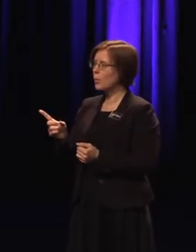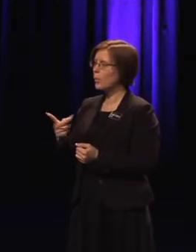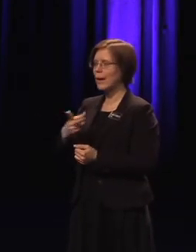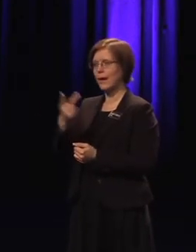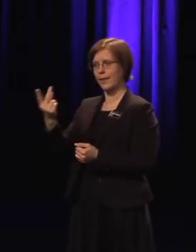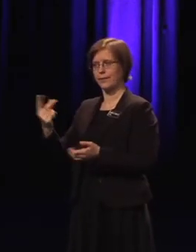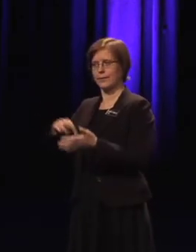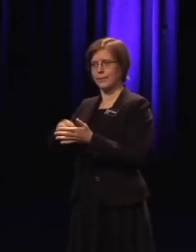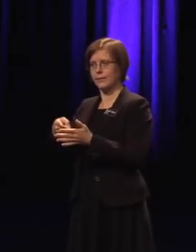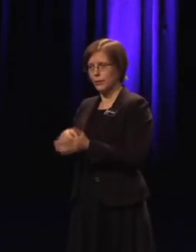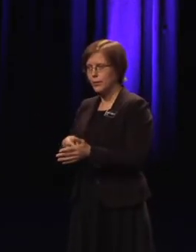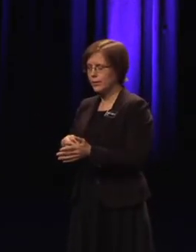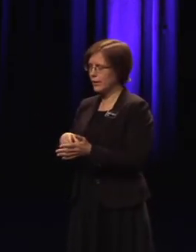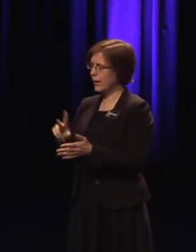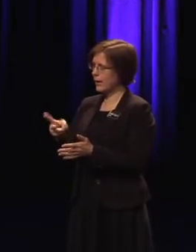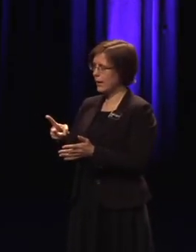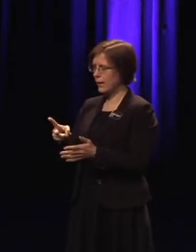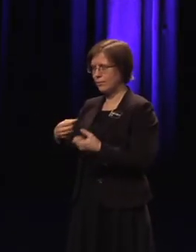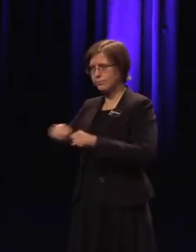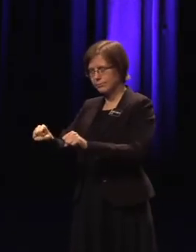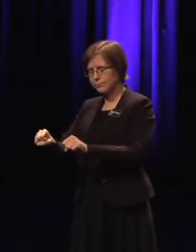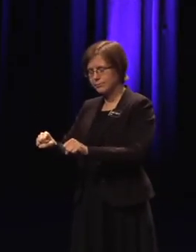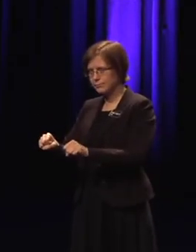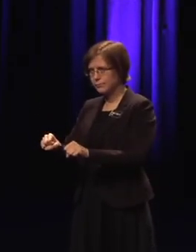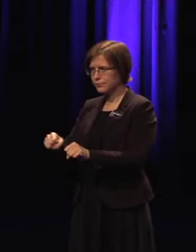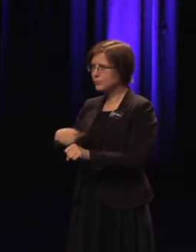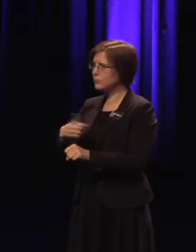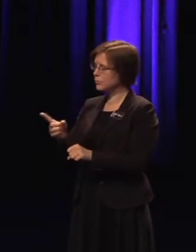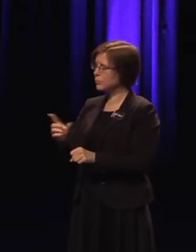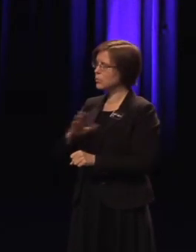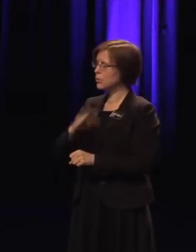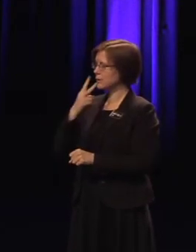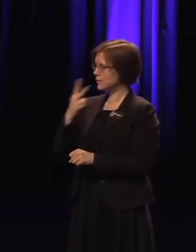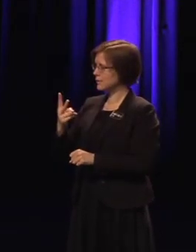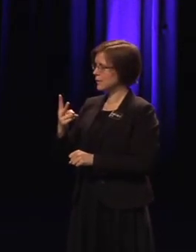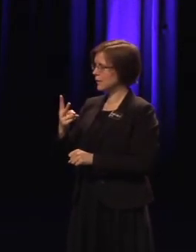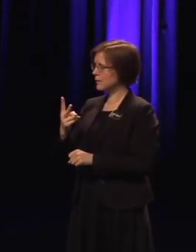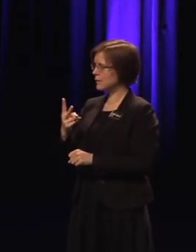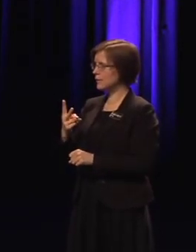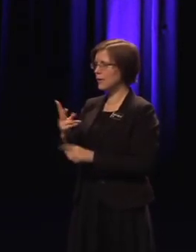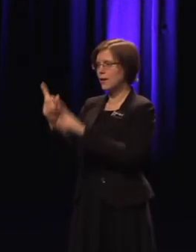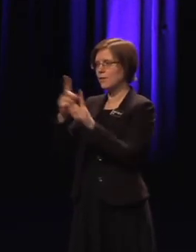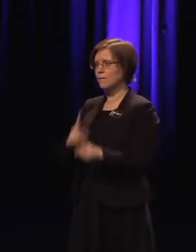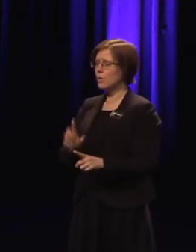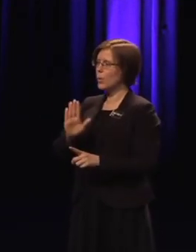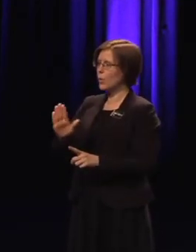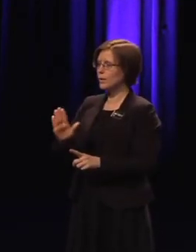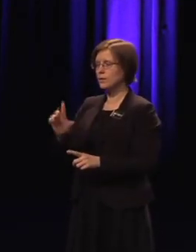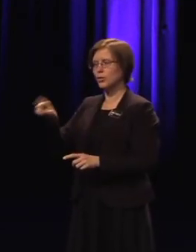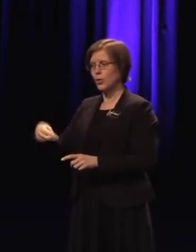strategies and interventions satisfy the legitimate demands of the people for freedom from